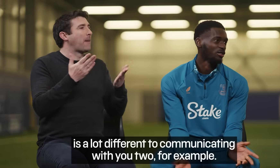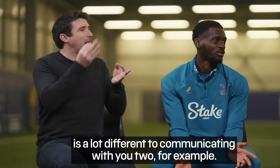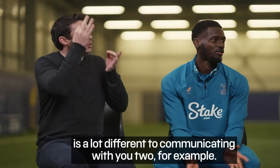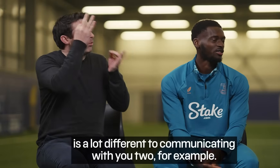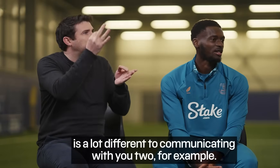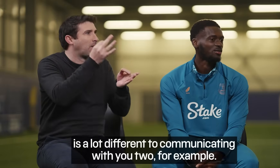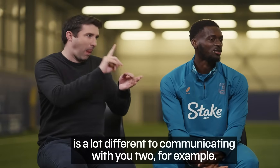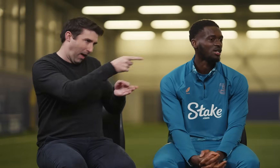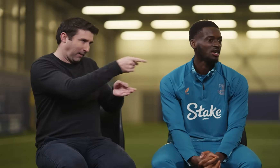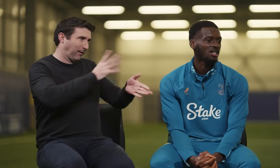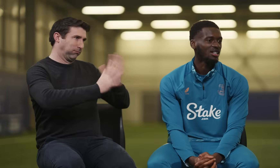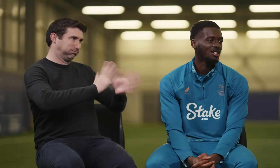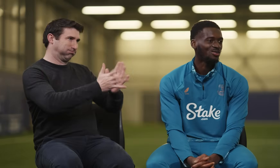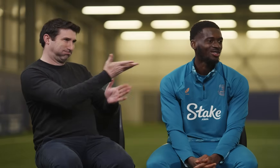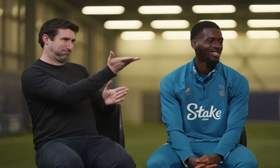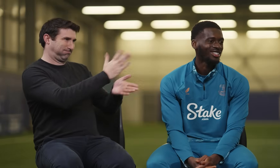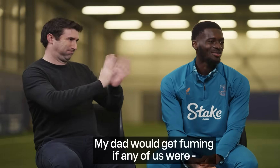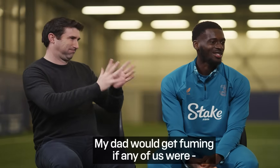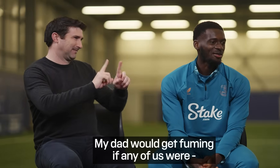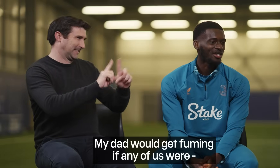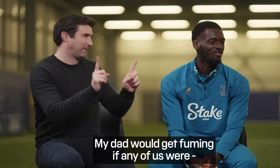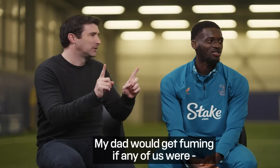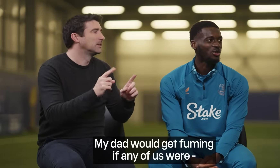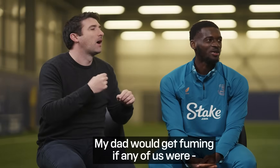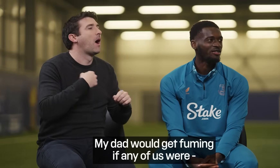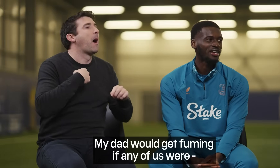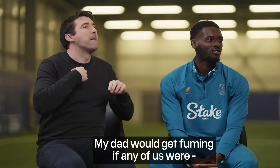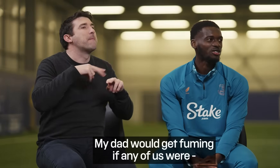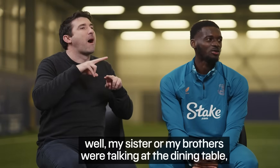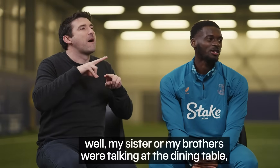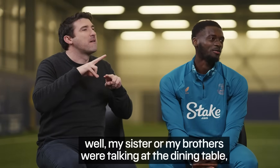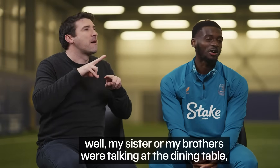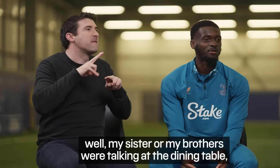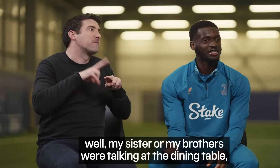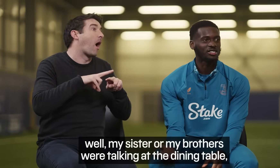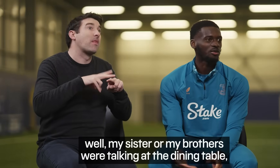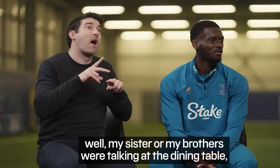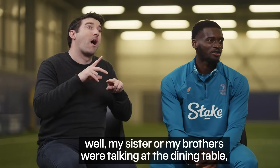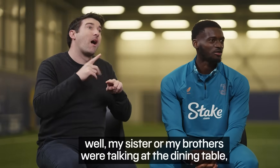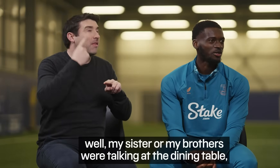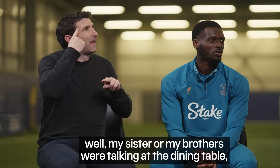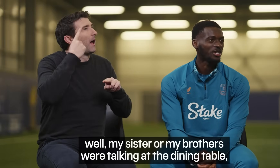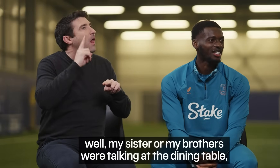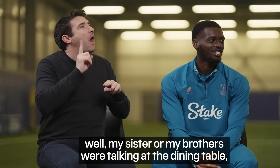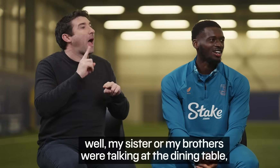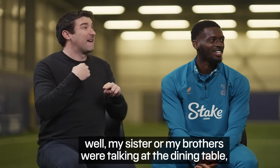used to. For example, my dad would get fuming if any of us were, well, my sister or my brothers were talking at the dining